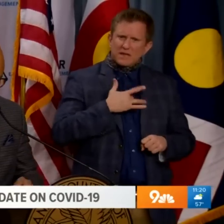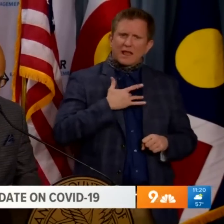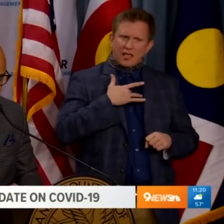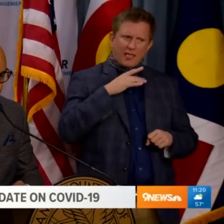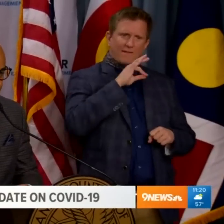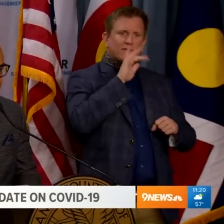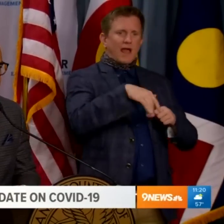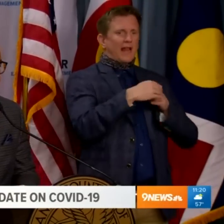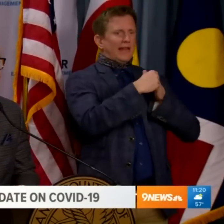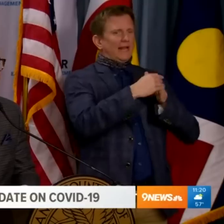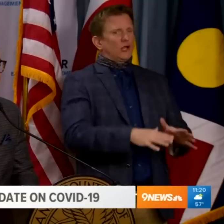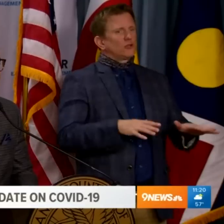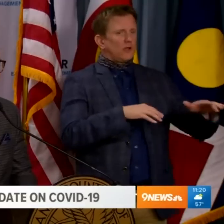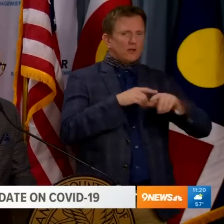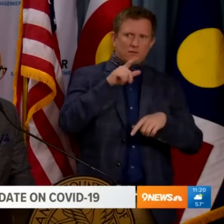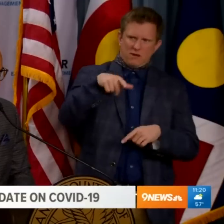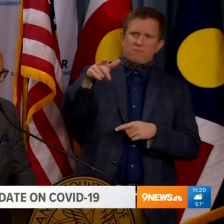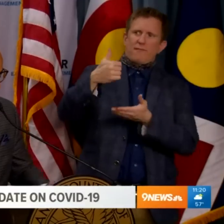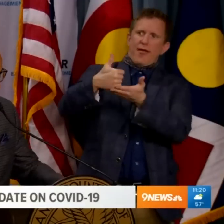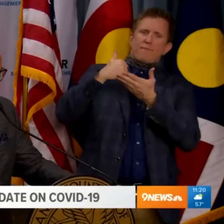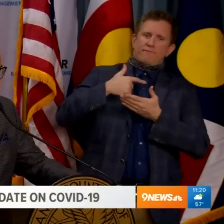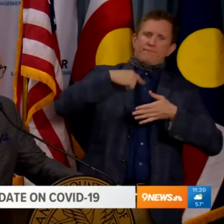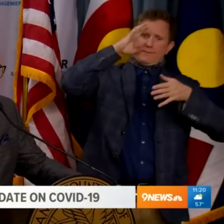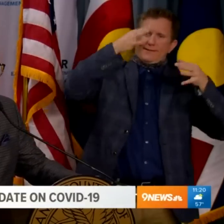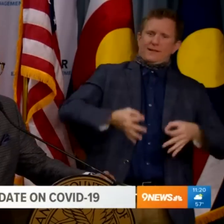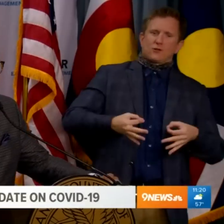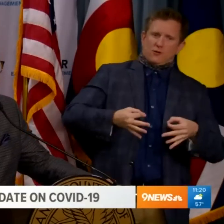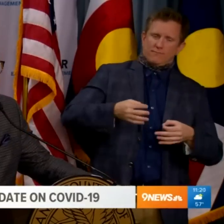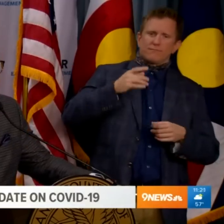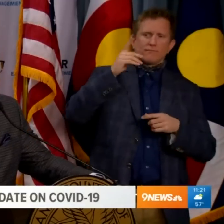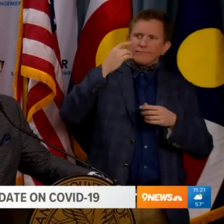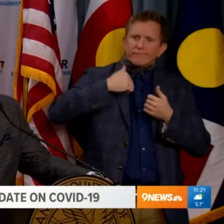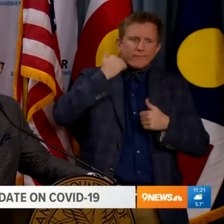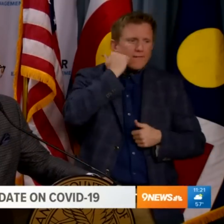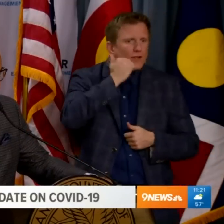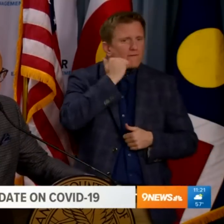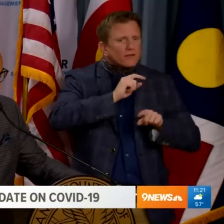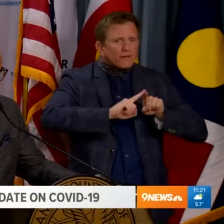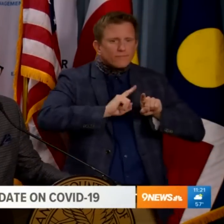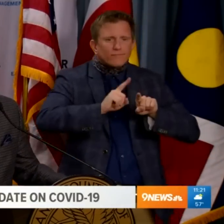two of a number of criteria that we'll look at in the upcoming weeks. Thank you. Thank you, Bob.